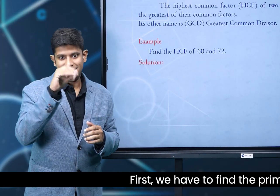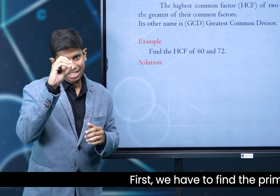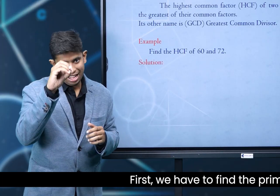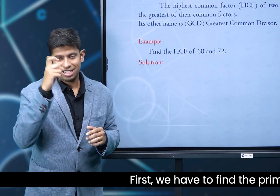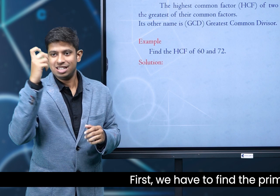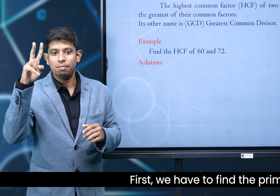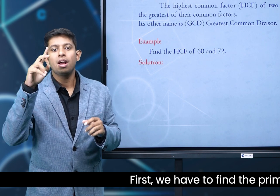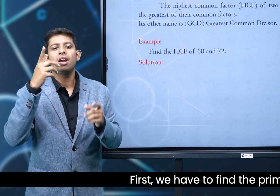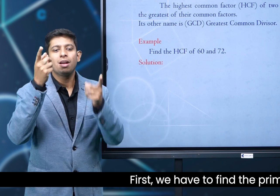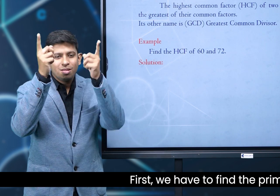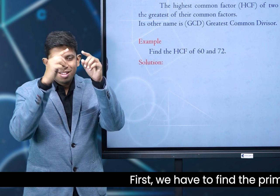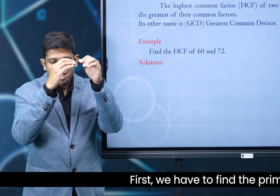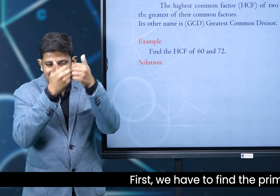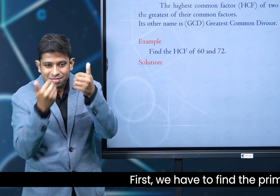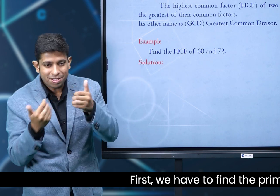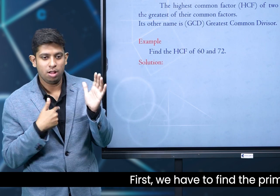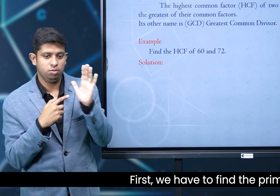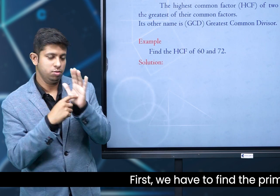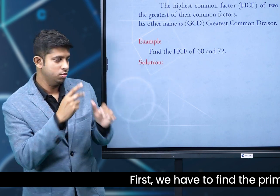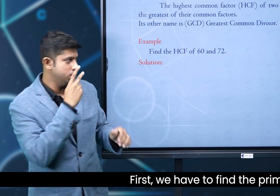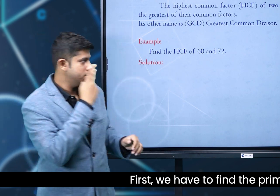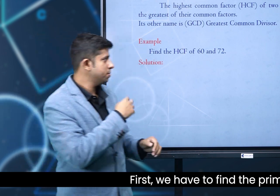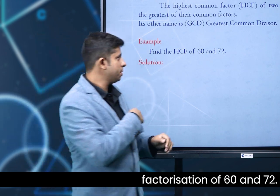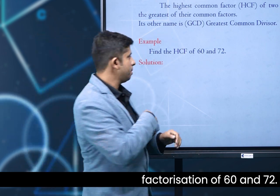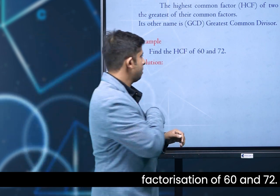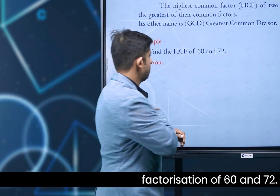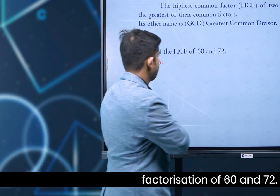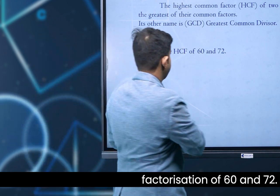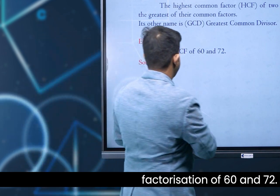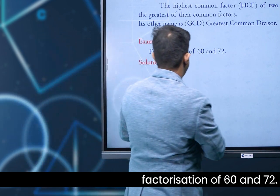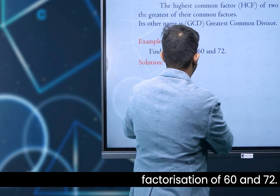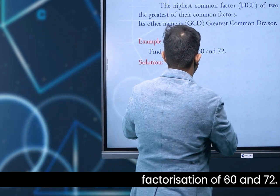First, we have to find the prime factorization of 60 and 72.